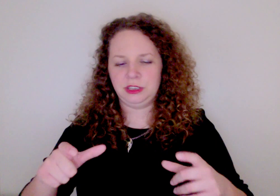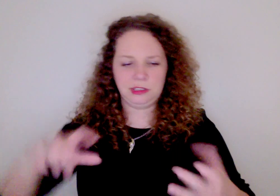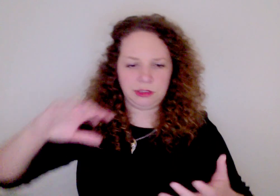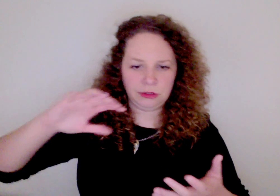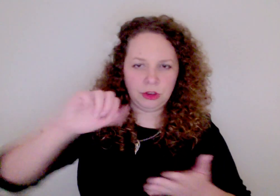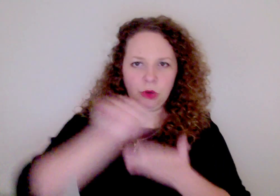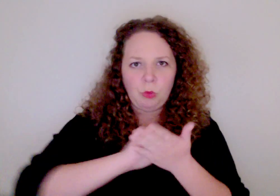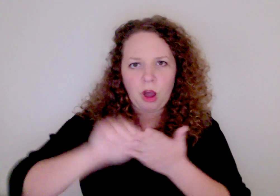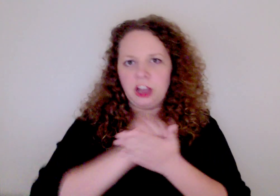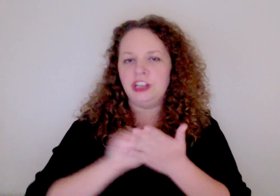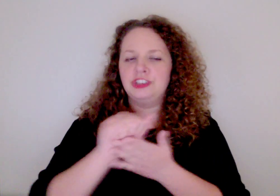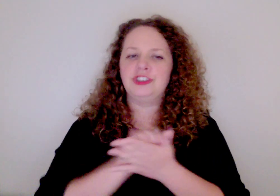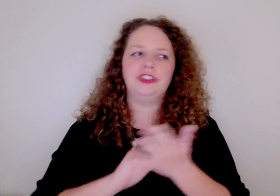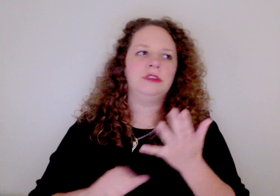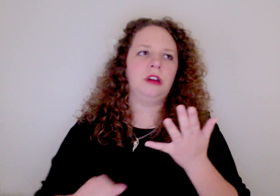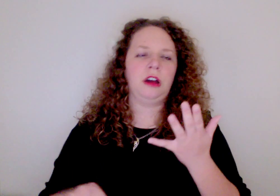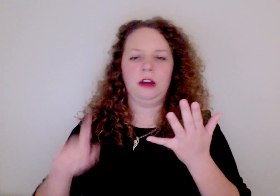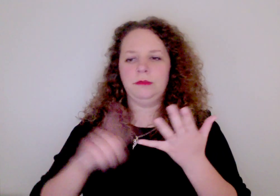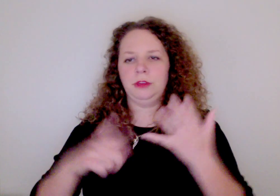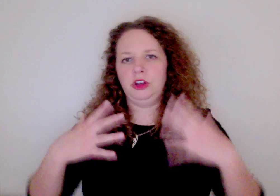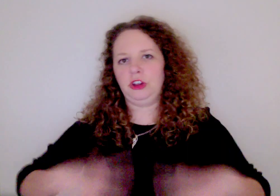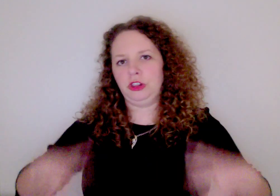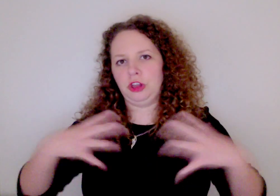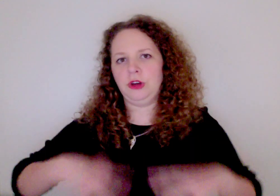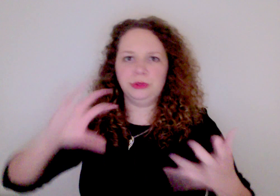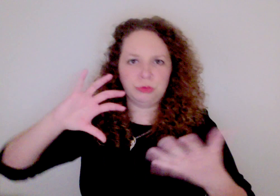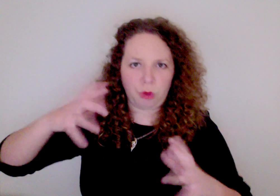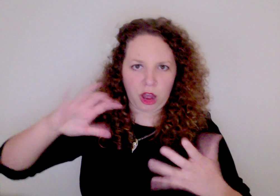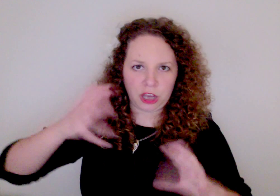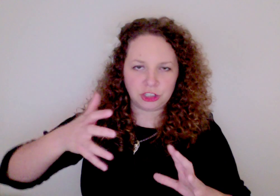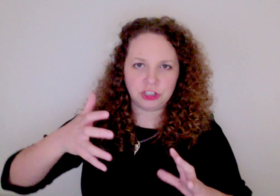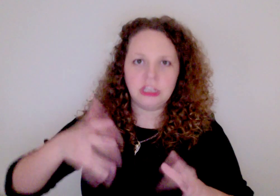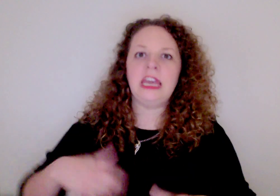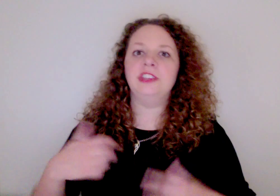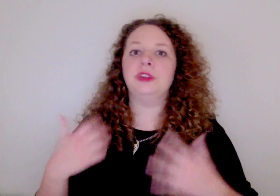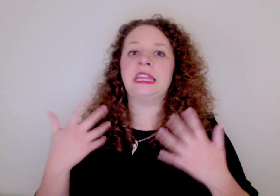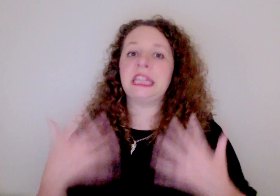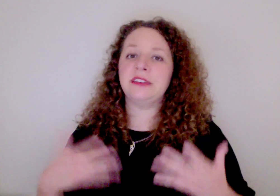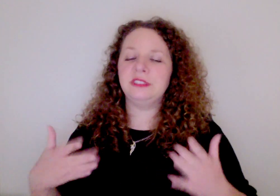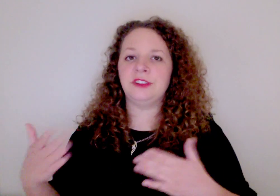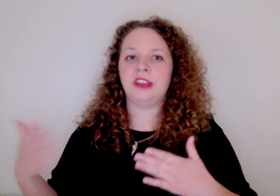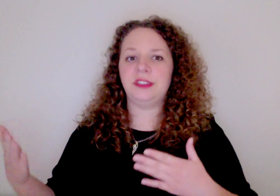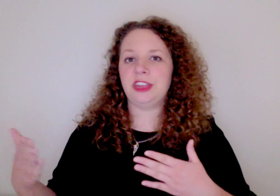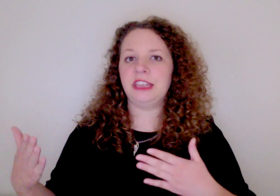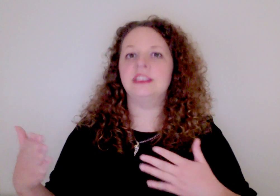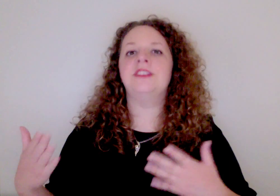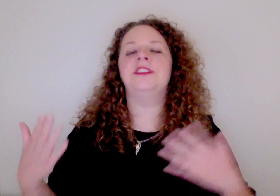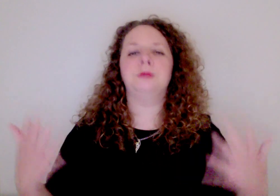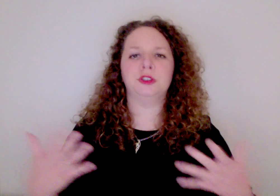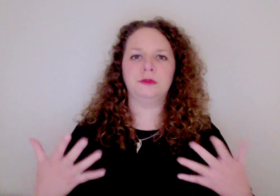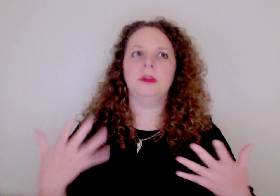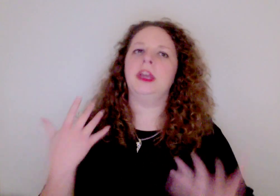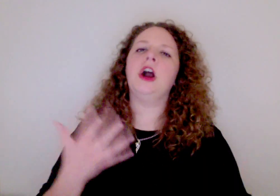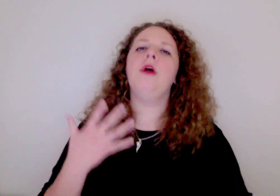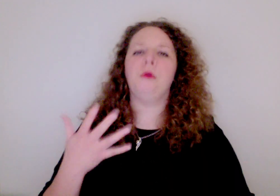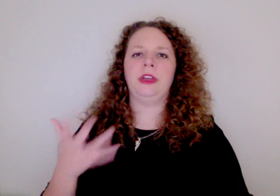dishes, wash, clothes, wash. And so I can give different things, and then the person would be like, oh, okay, I know